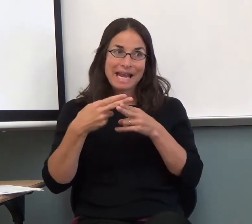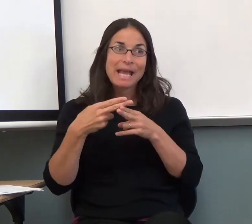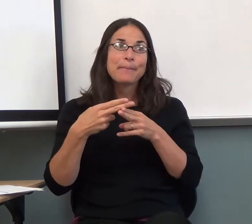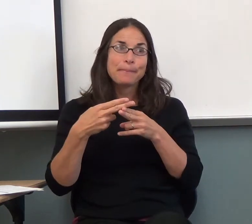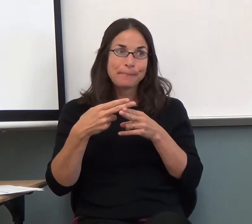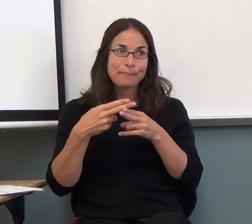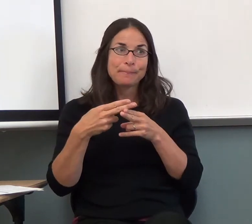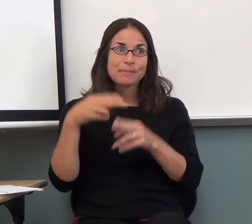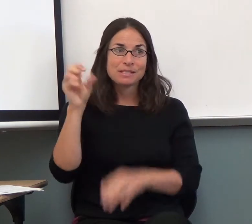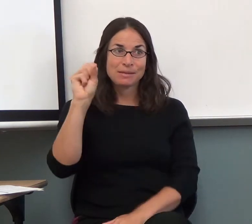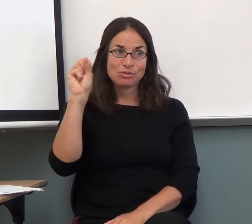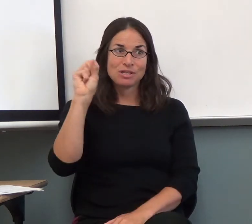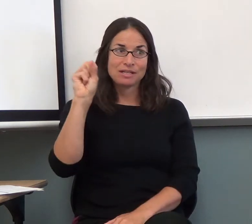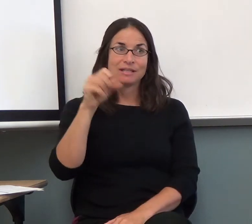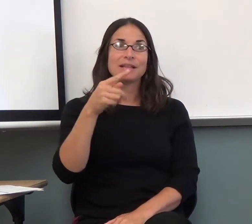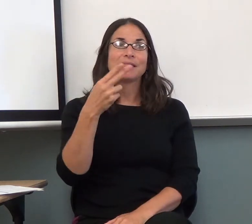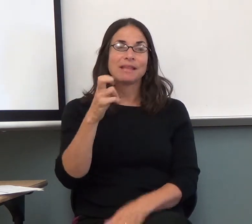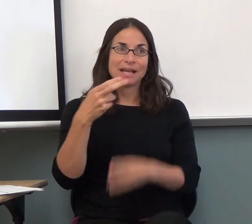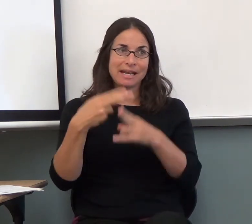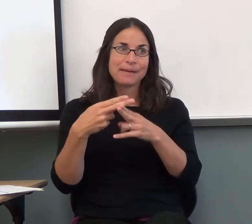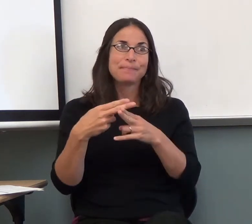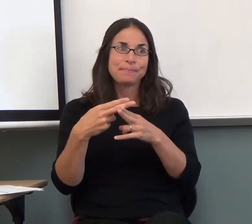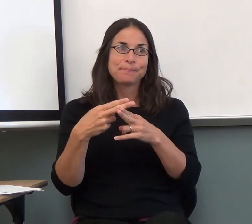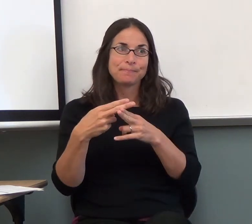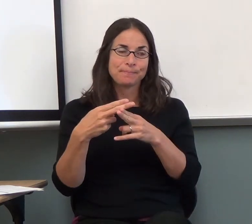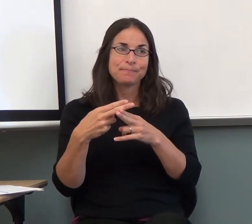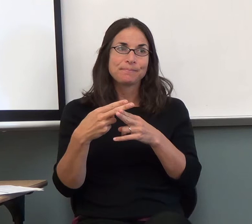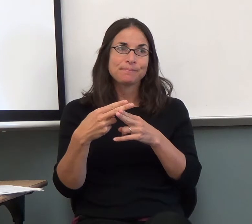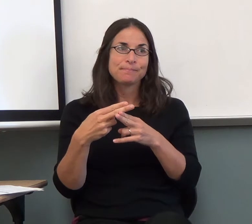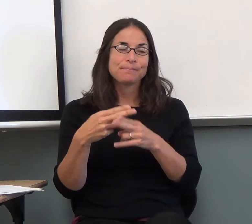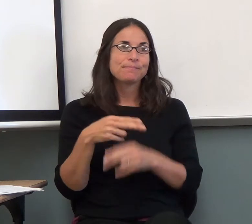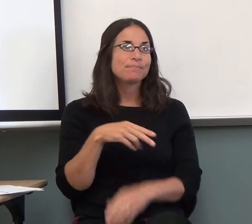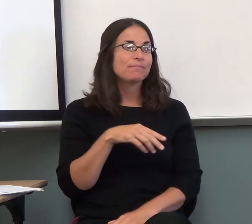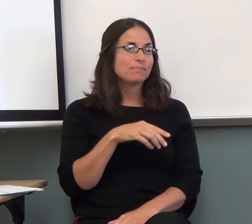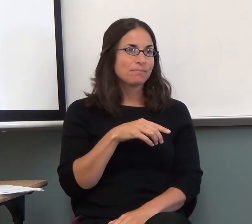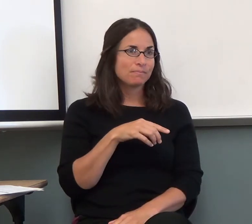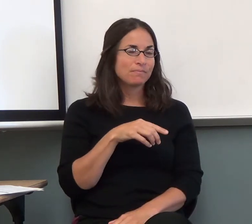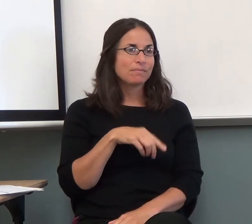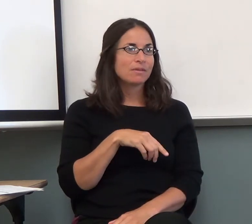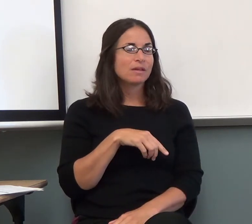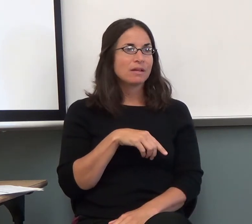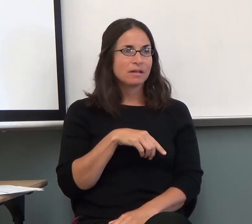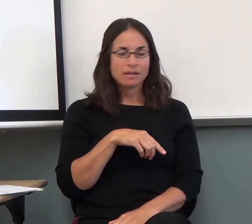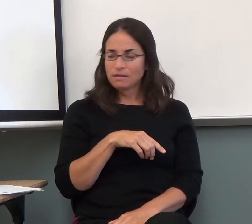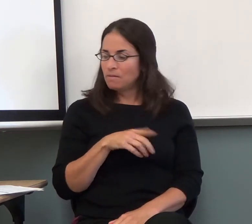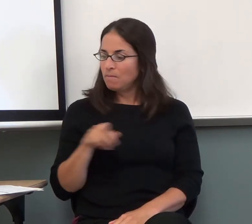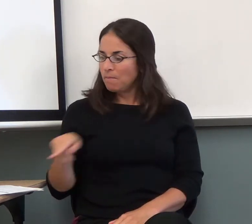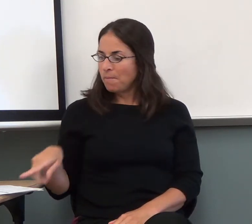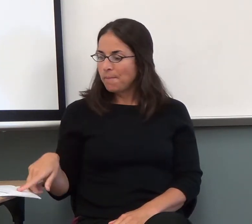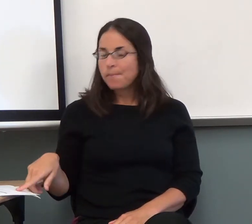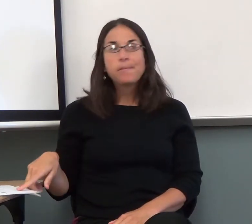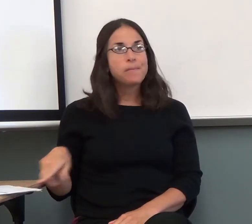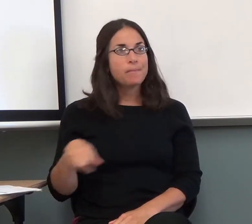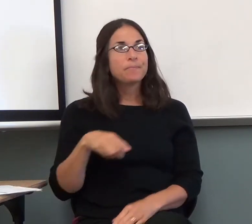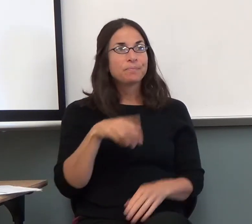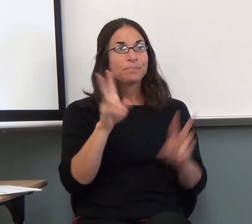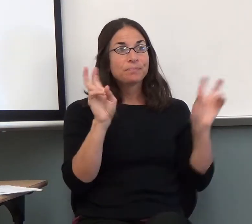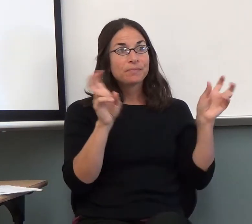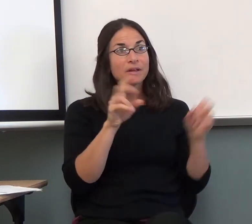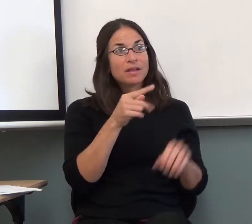is the name when we're talking about this. The great river, okay, I'm going to tell you later on about objects,